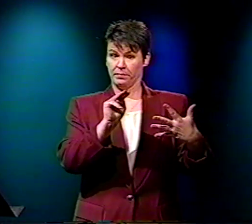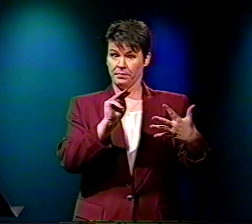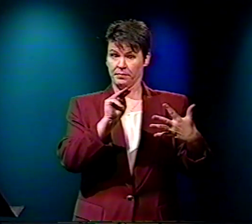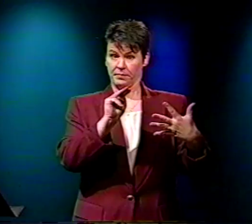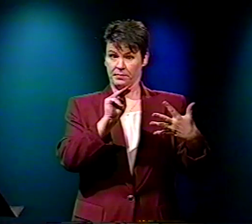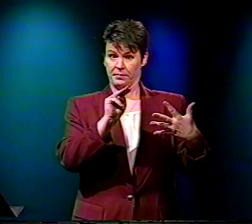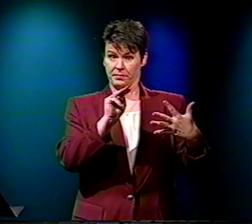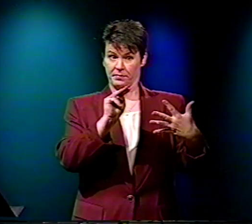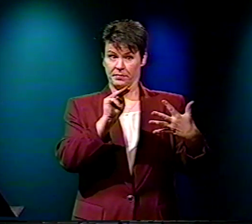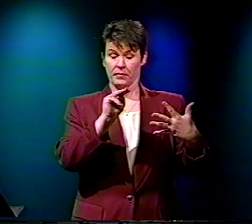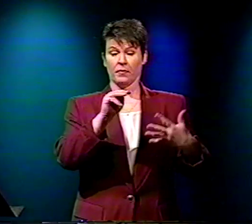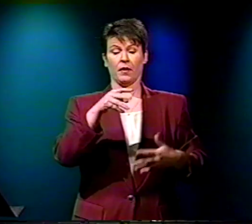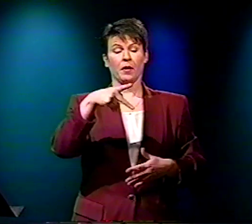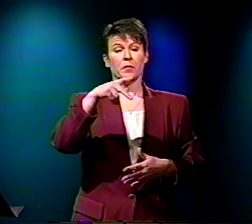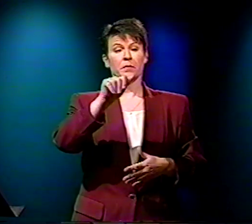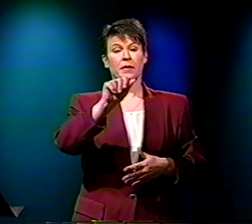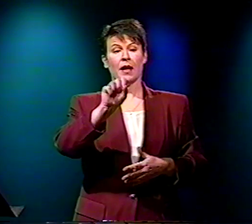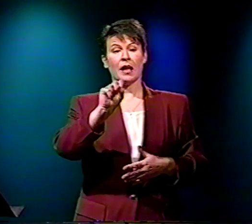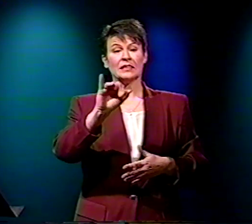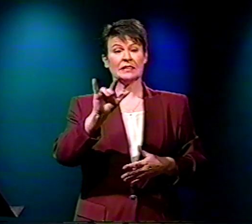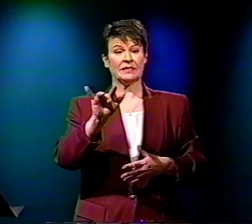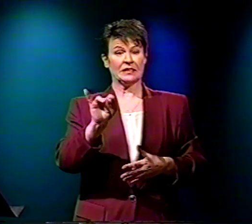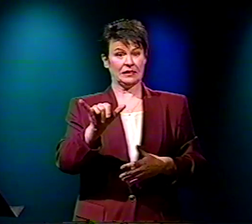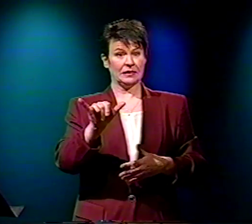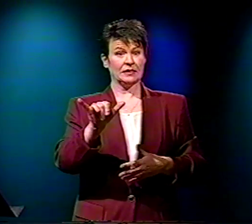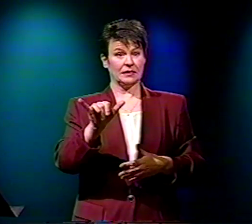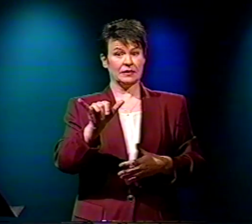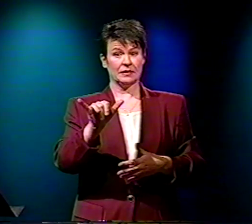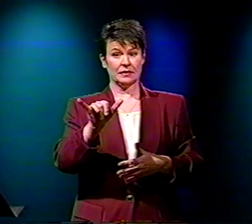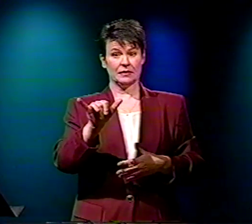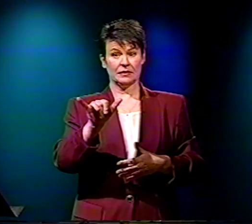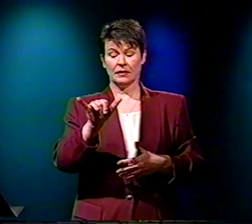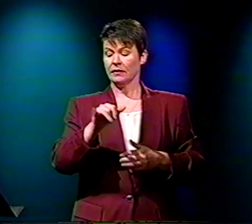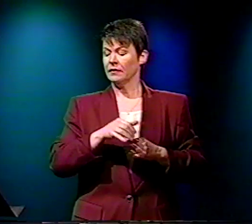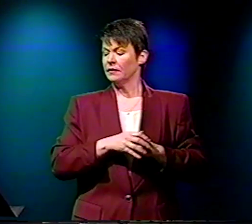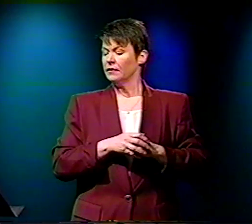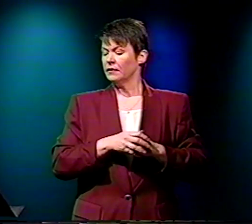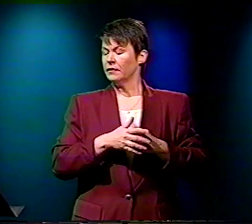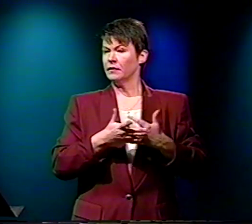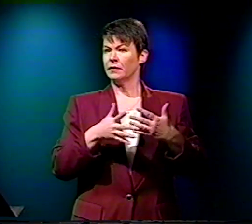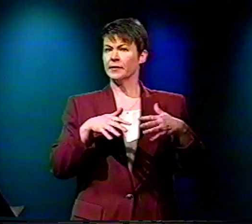The second form is that of passivity.